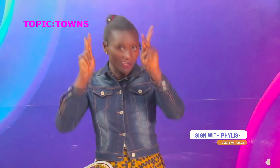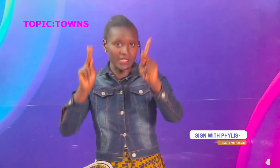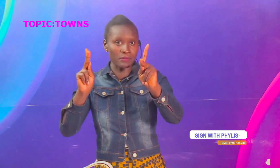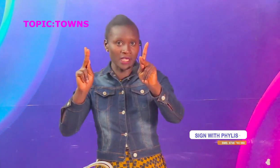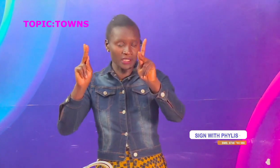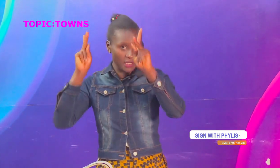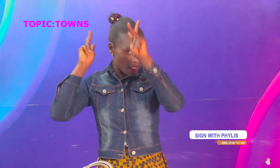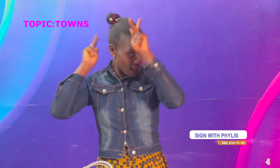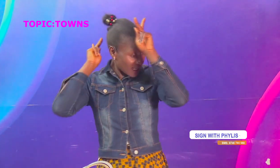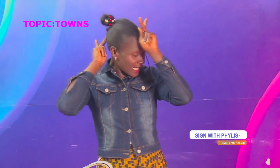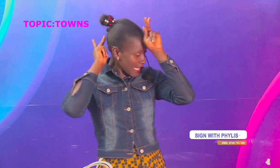it Kakamega,